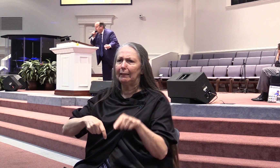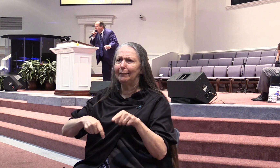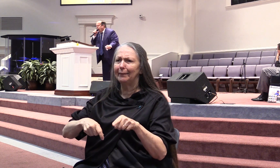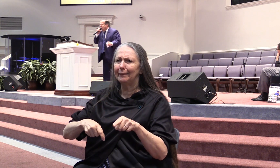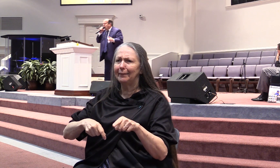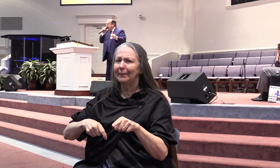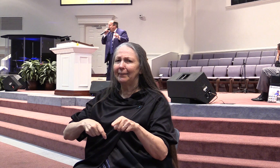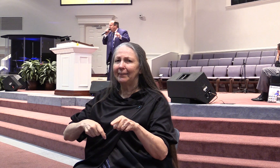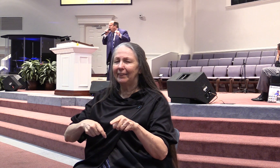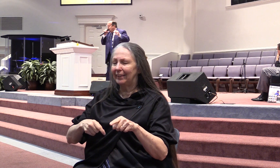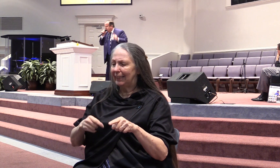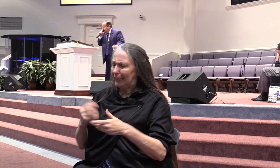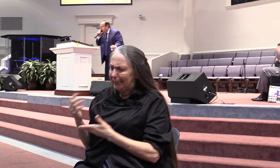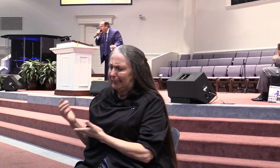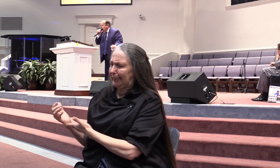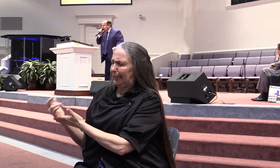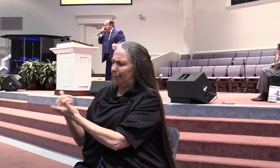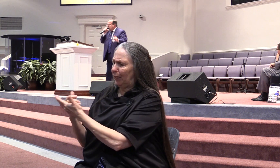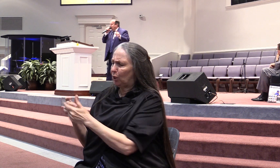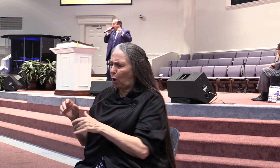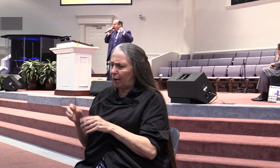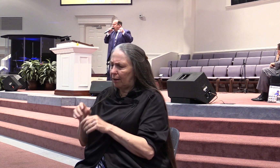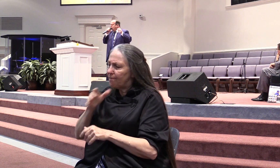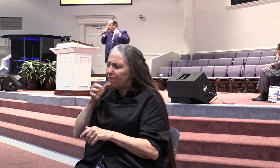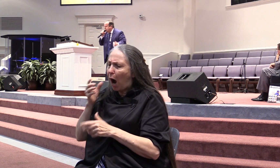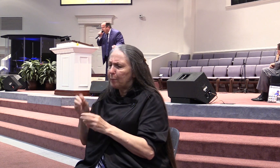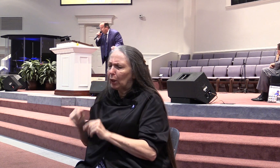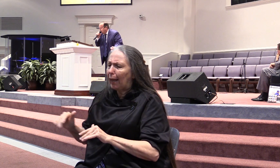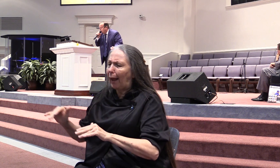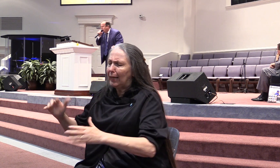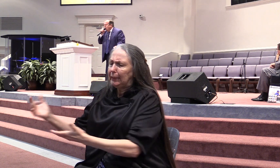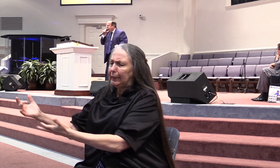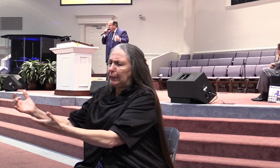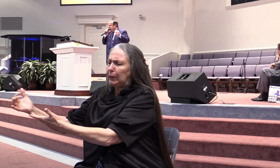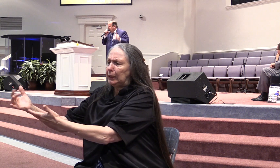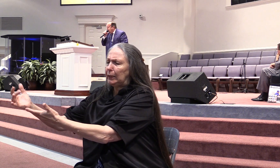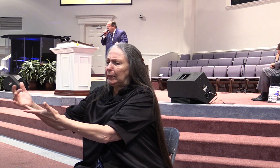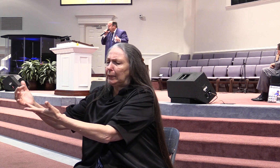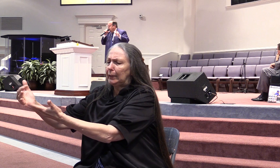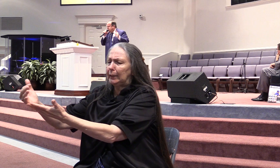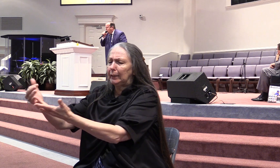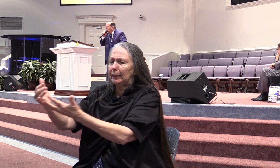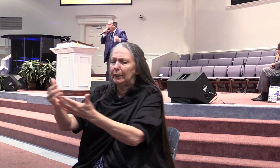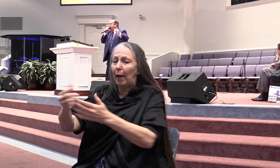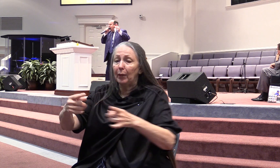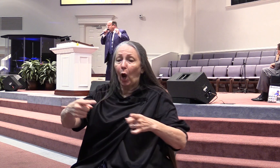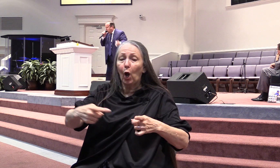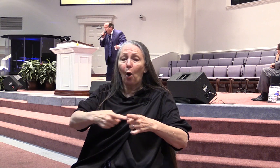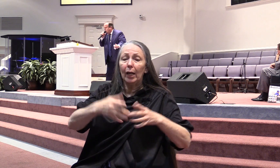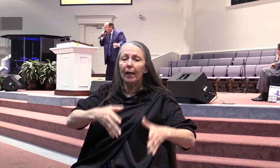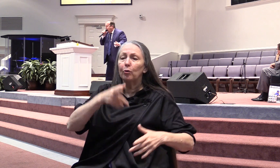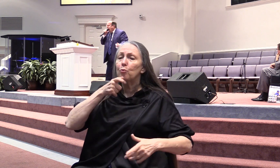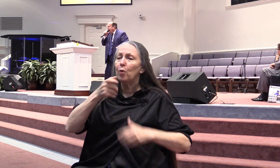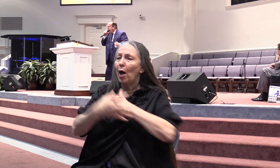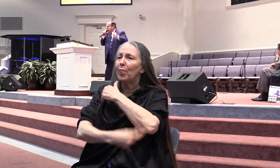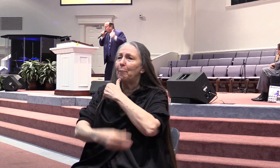harvest. And thou shalt not glean thy vineyard, neither shalt thou gather every grape of thy vineyard. Thou shalt leave them for the poor and the